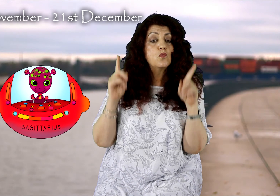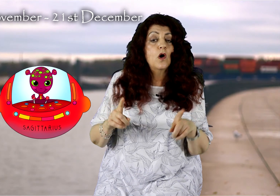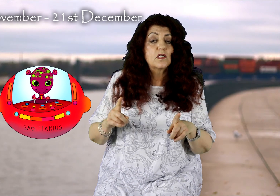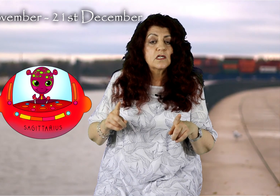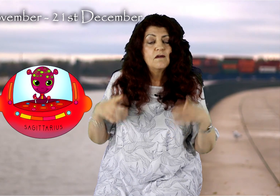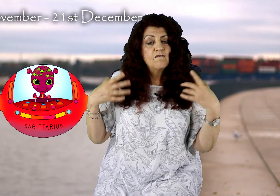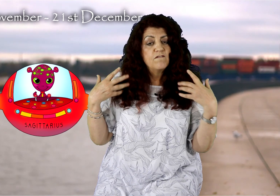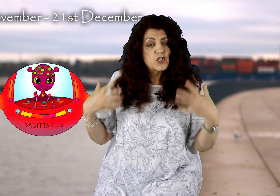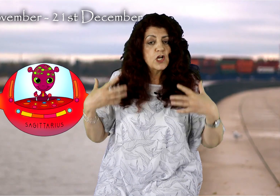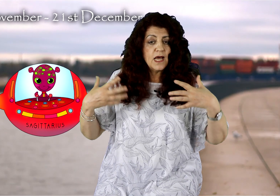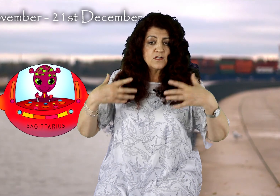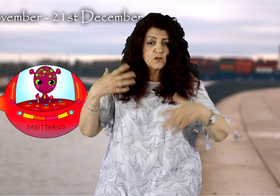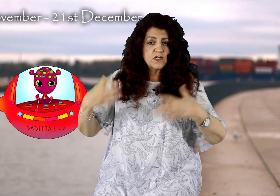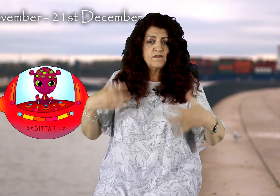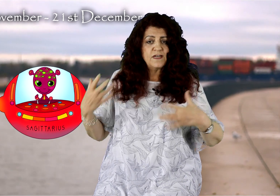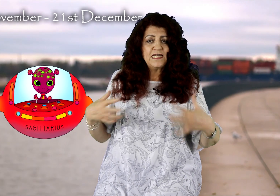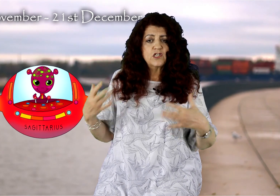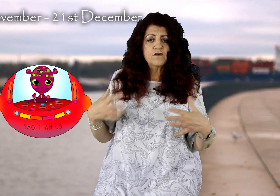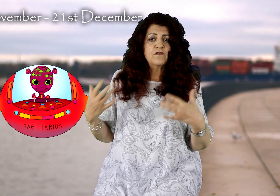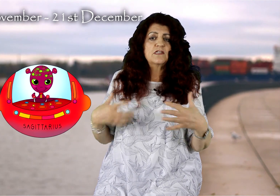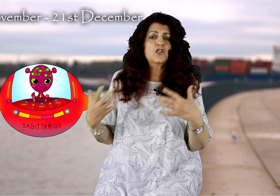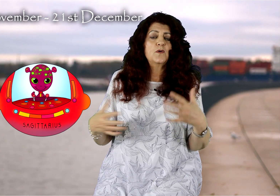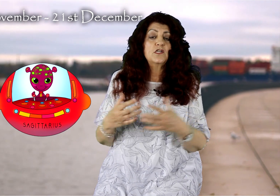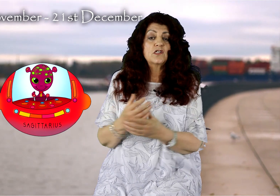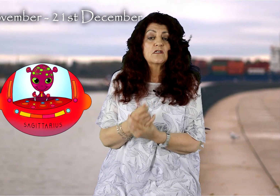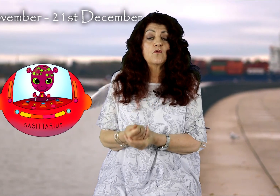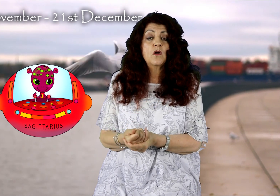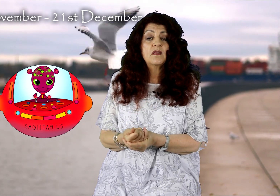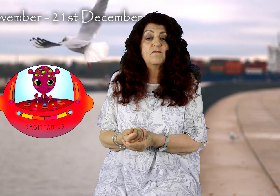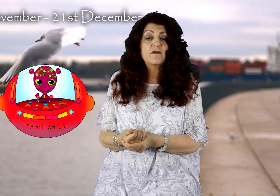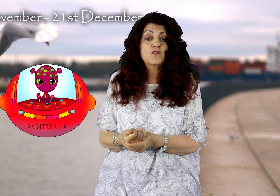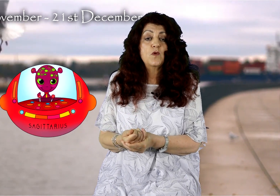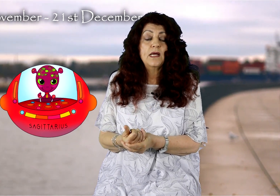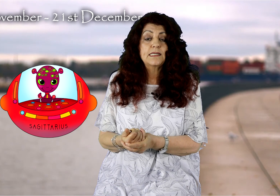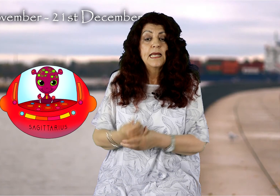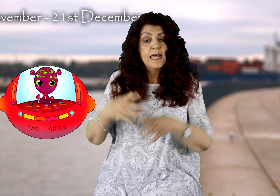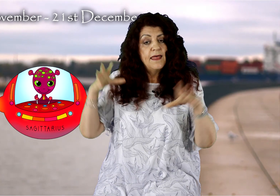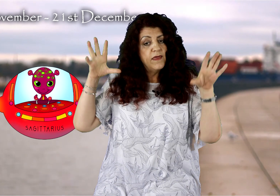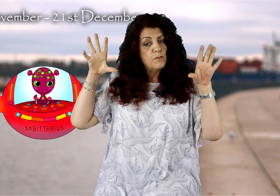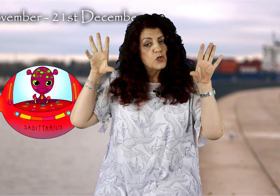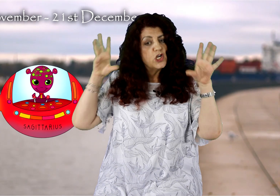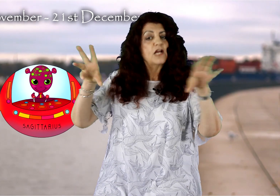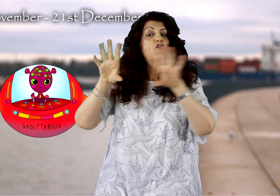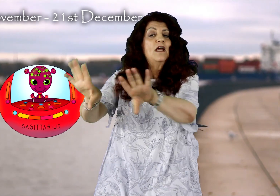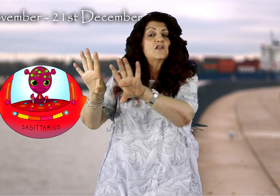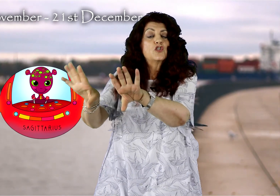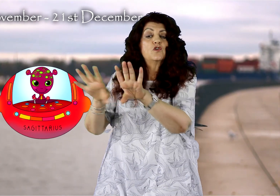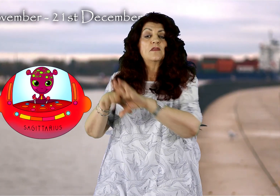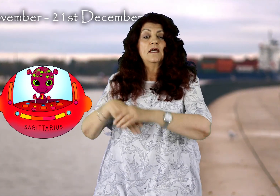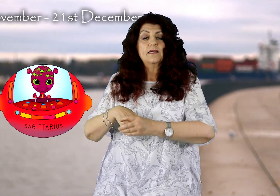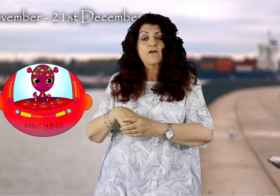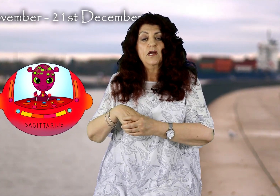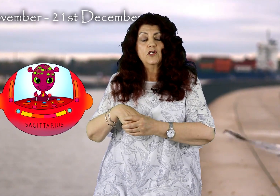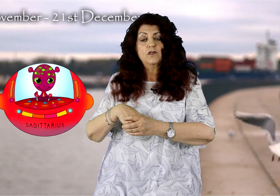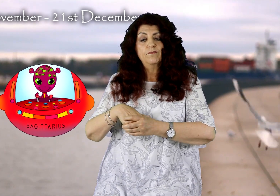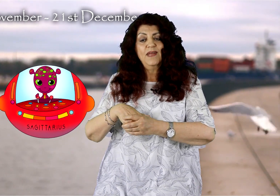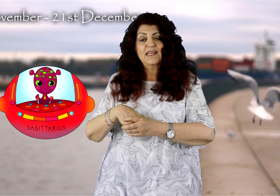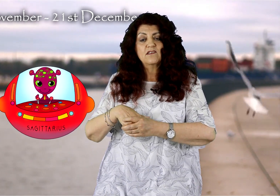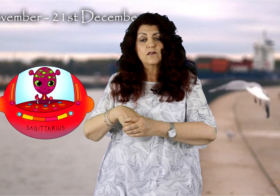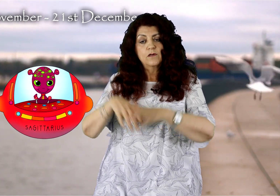want? Visualize yourself in each different situation until one of them feels right. Then project gratitude in that direction. Excellent.